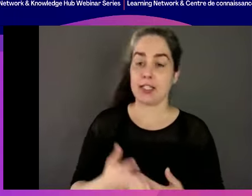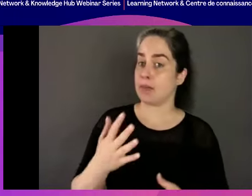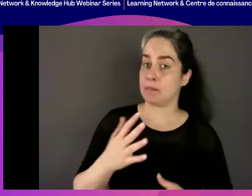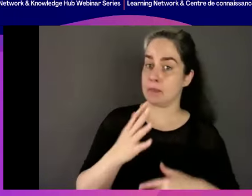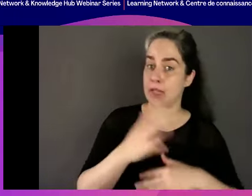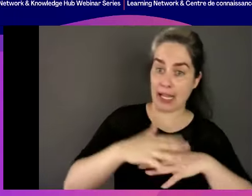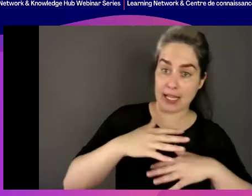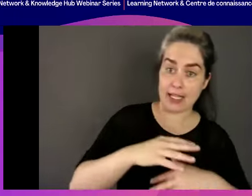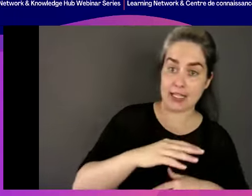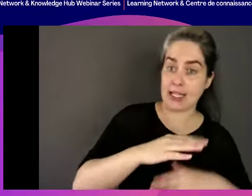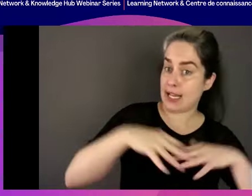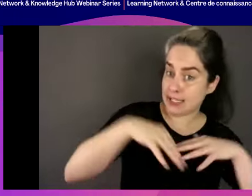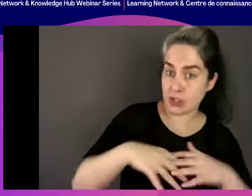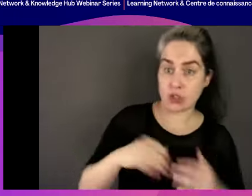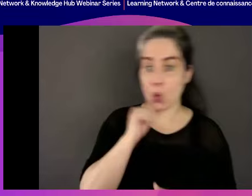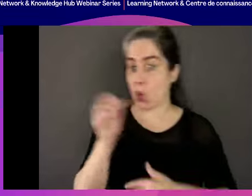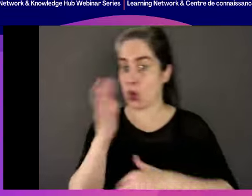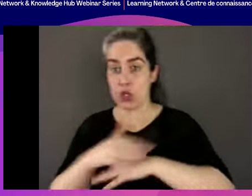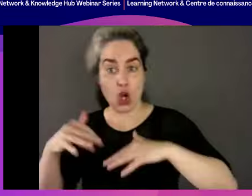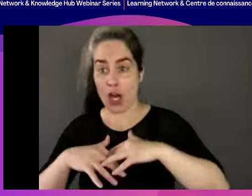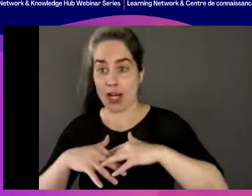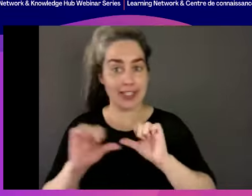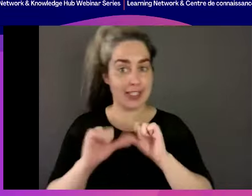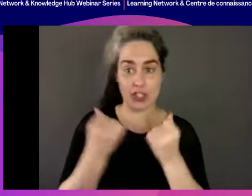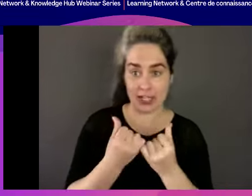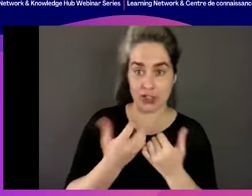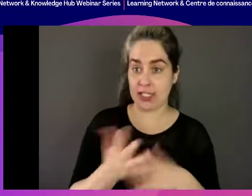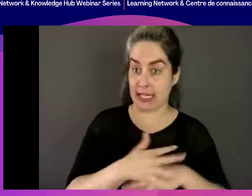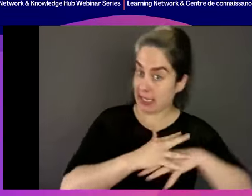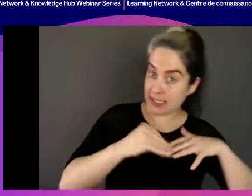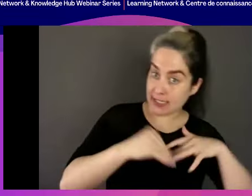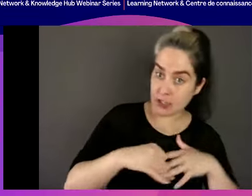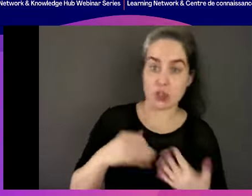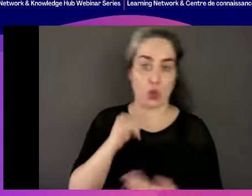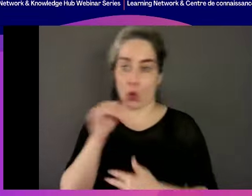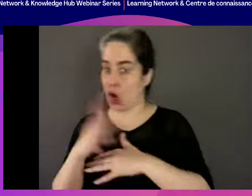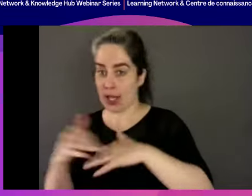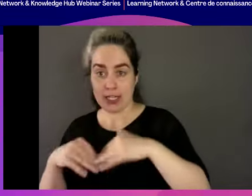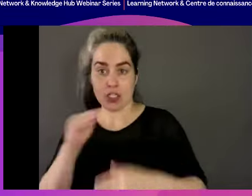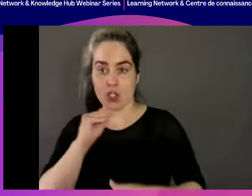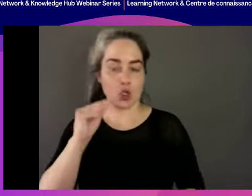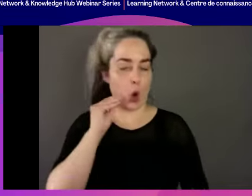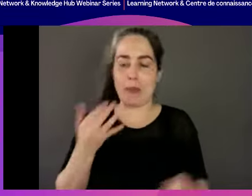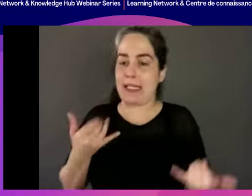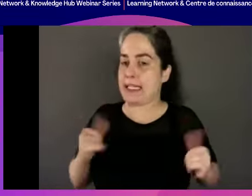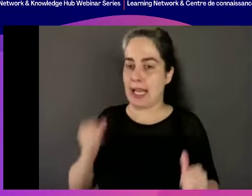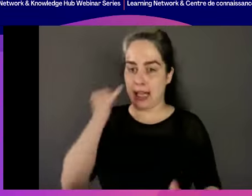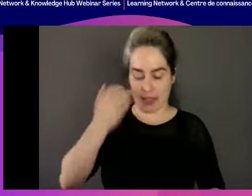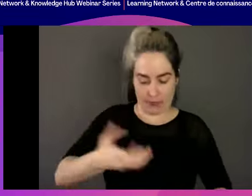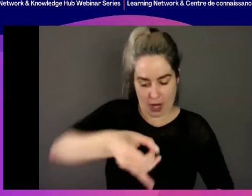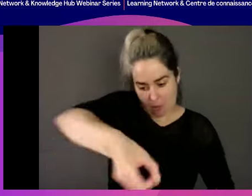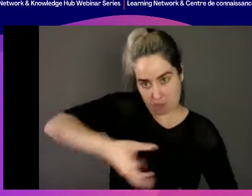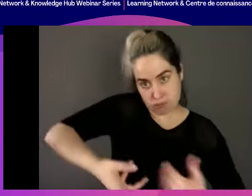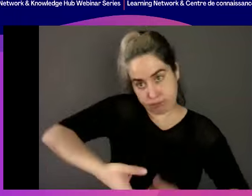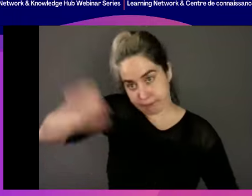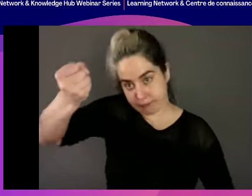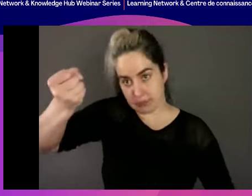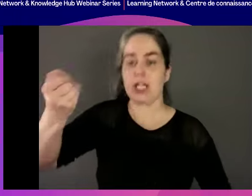agency or placed in a Native home or non-Native home. The emotional damage of separation could be as damaging as the conditions leading to the need for care.